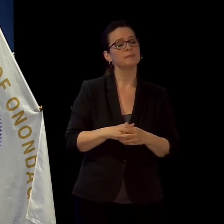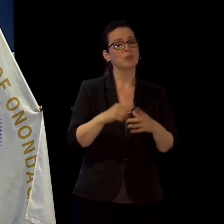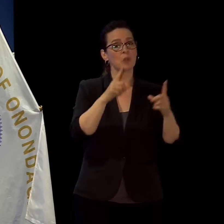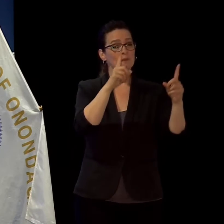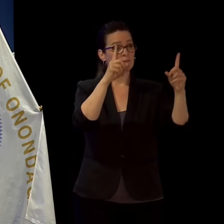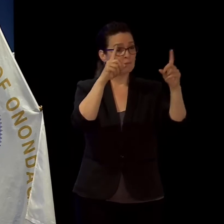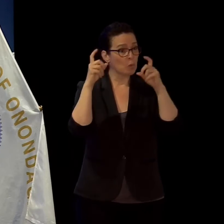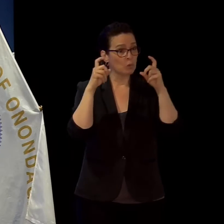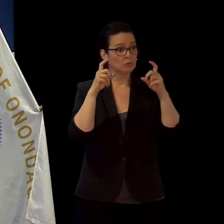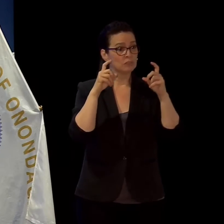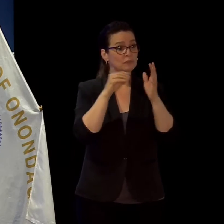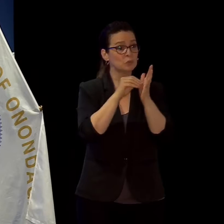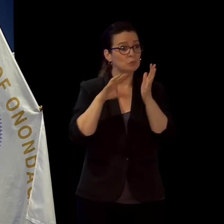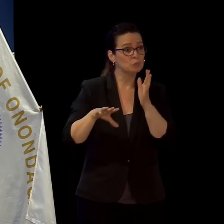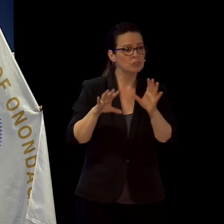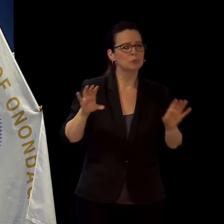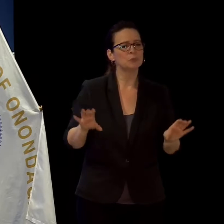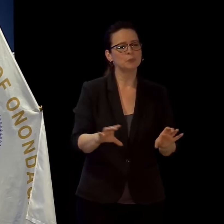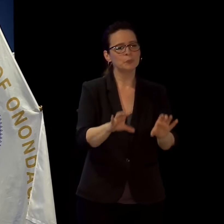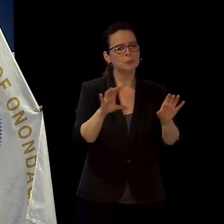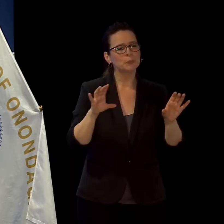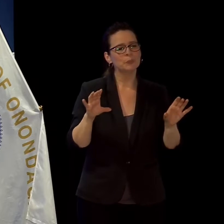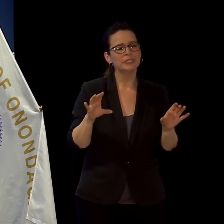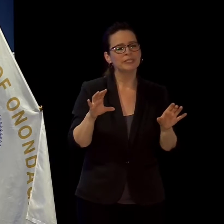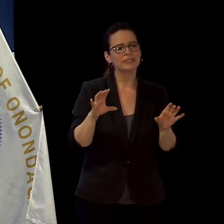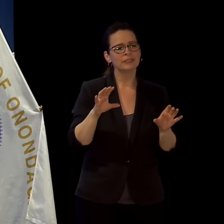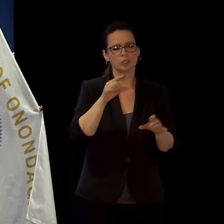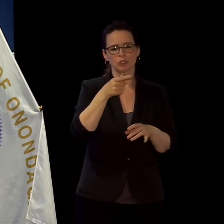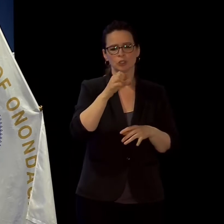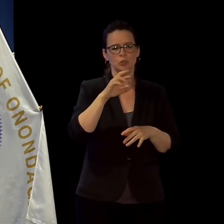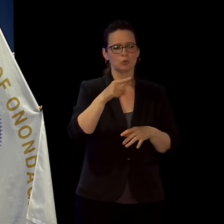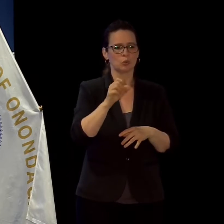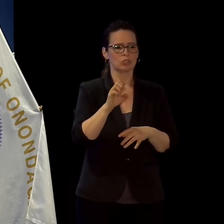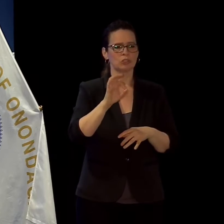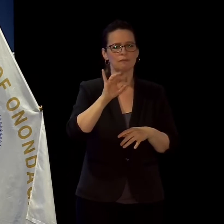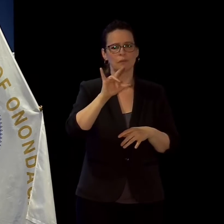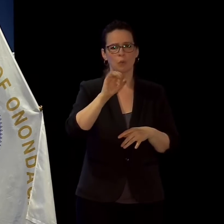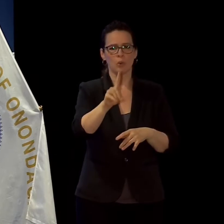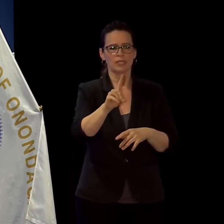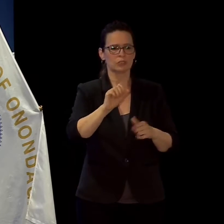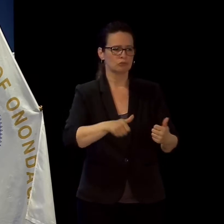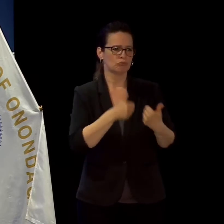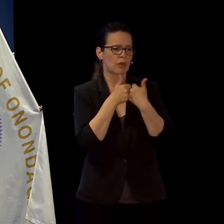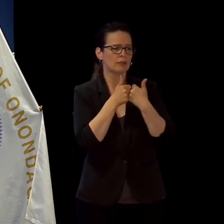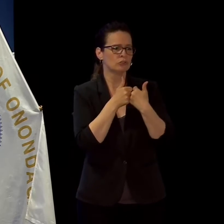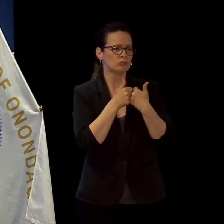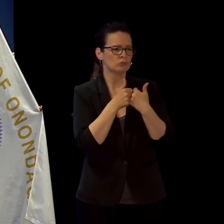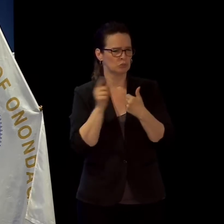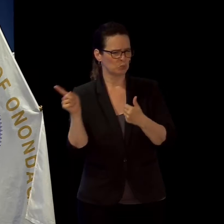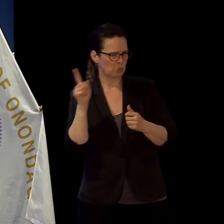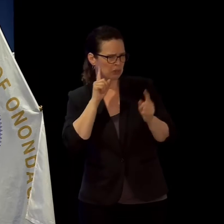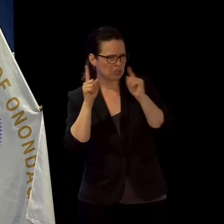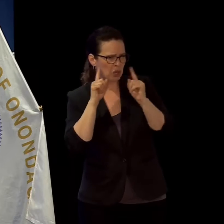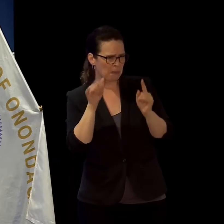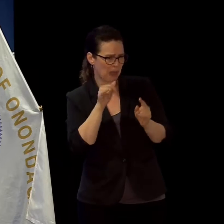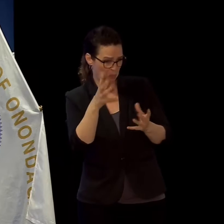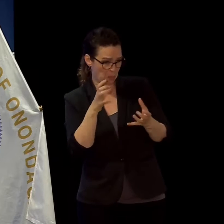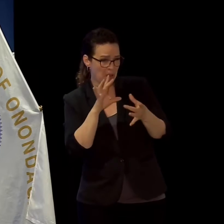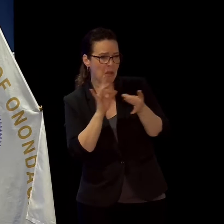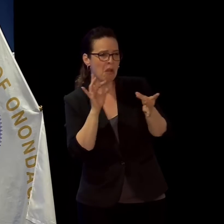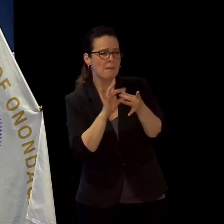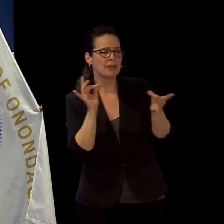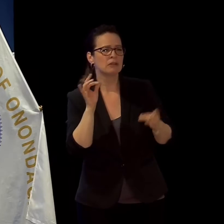students doing the George Floyd challenge have happened. I was wondering if you had a comment about that and how widely spread